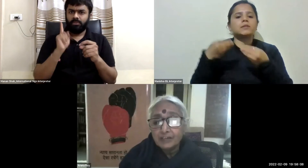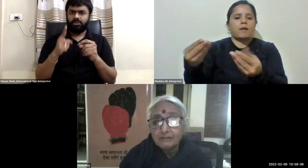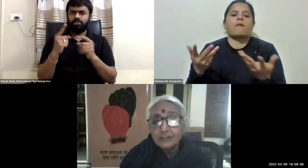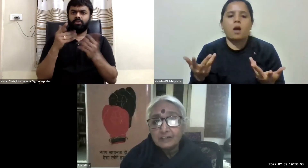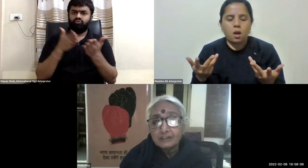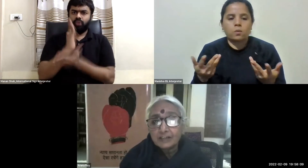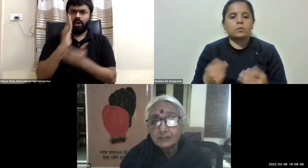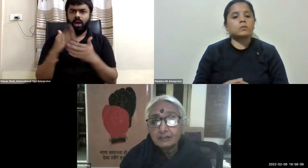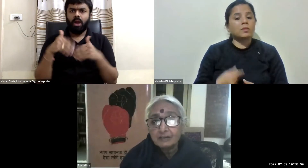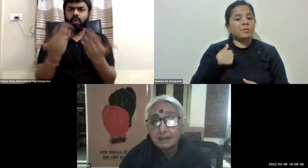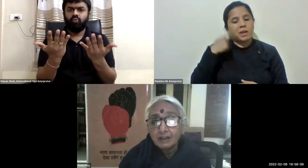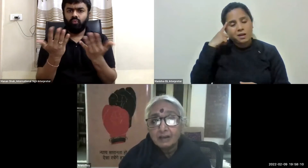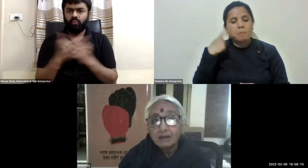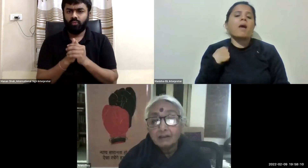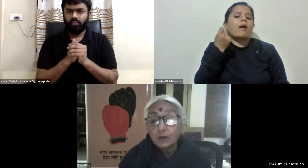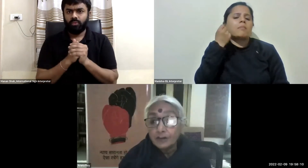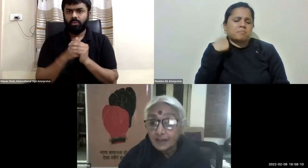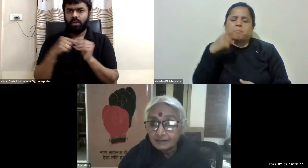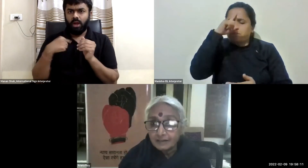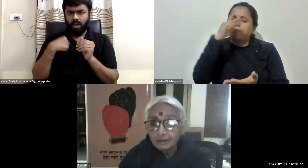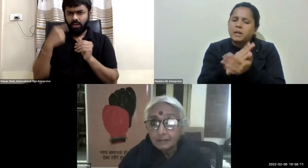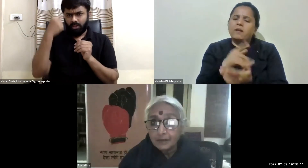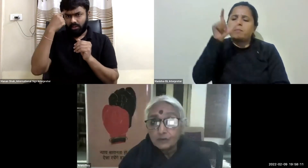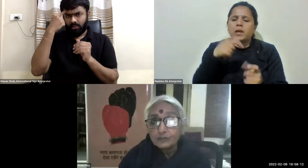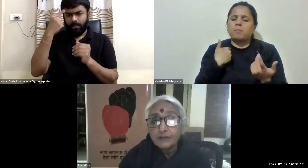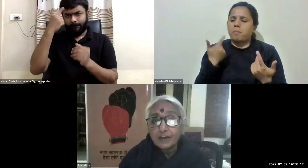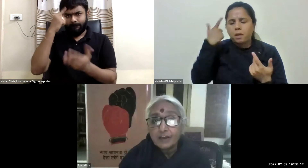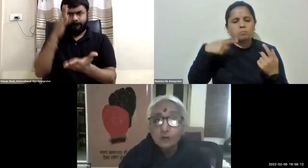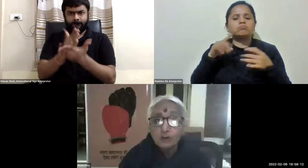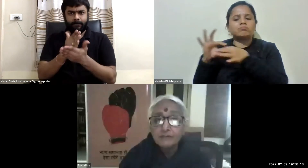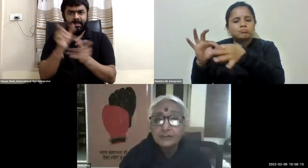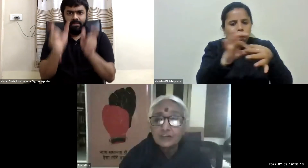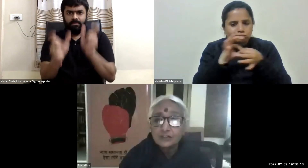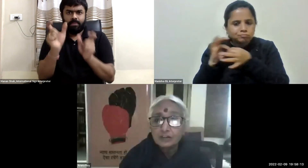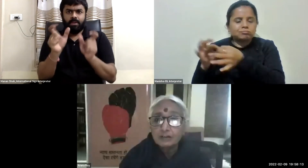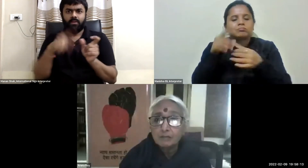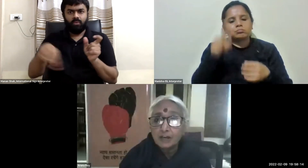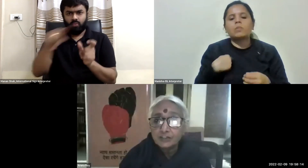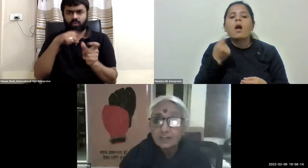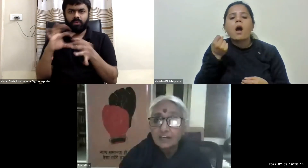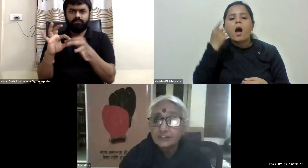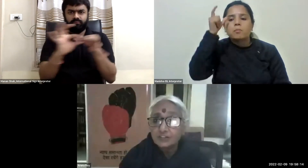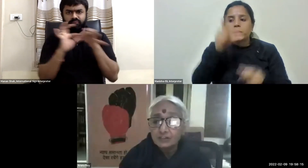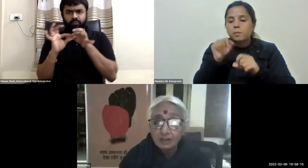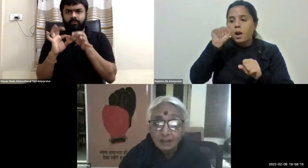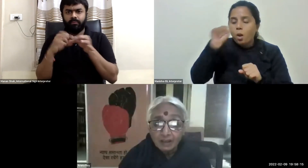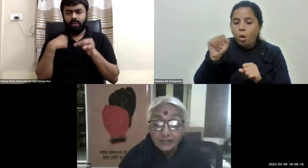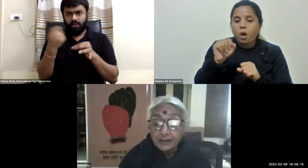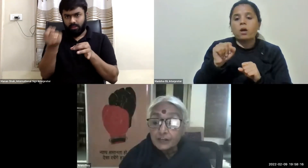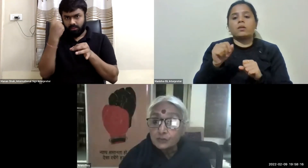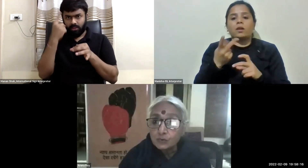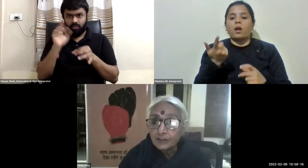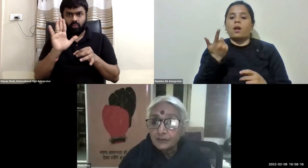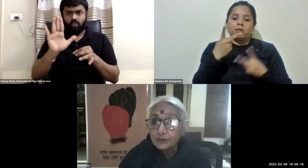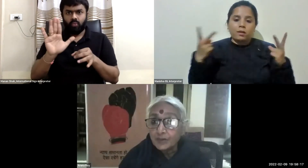I believe in intersectional solidarity, because if we have to resolve intersectional marginalization,